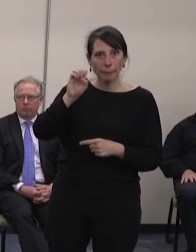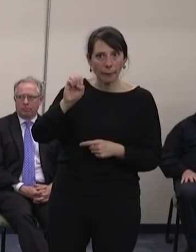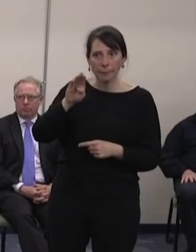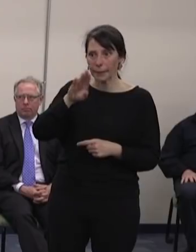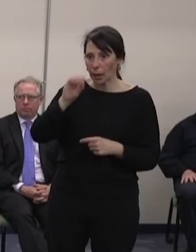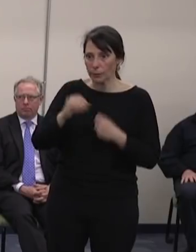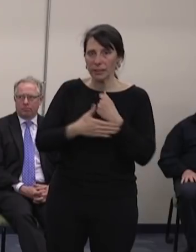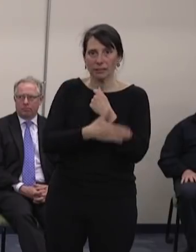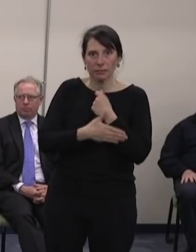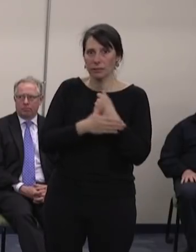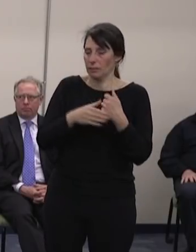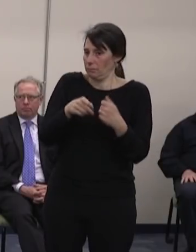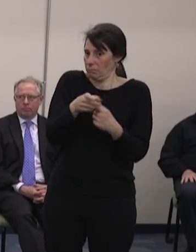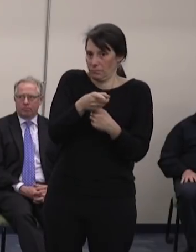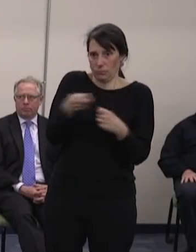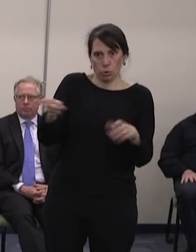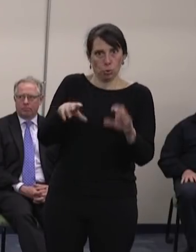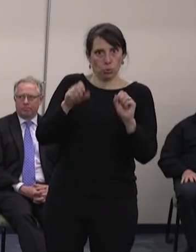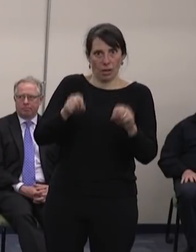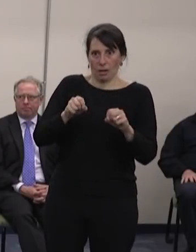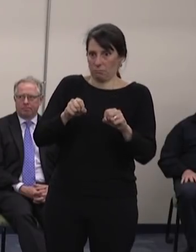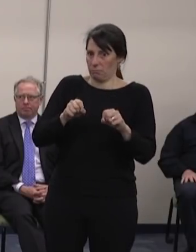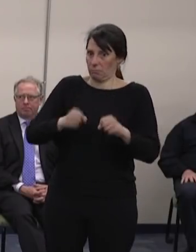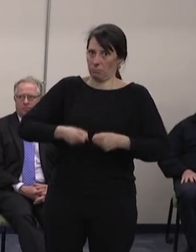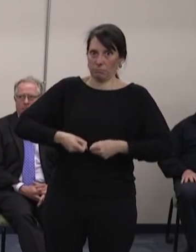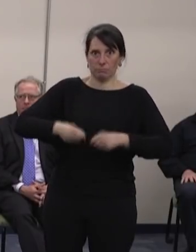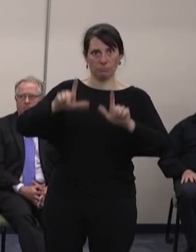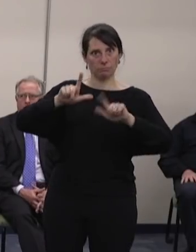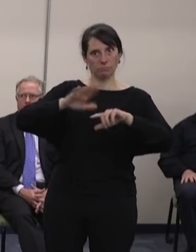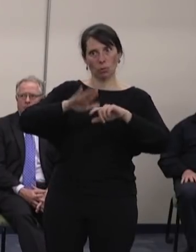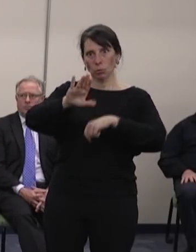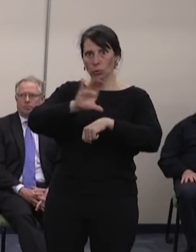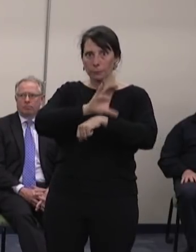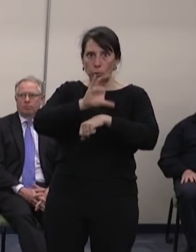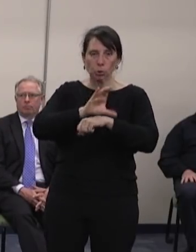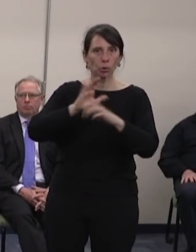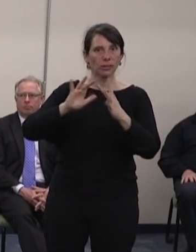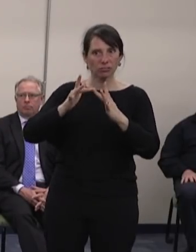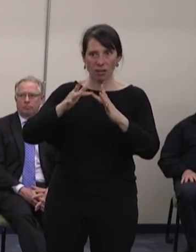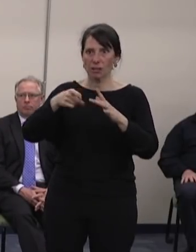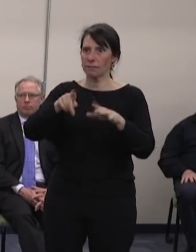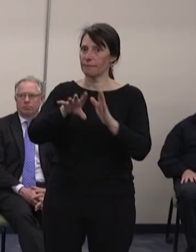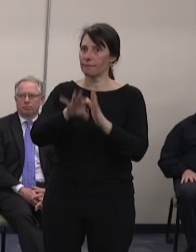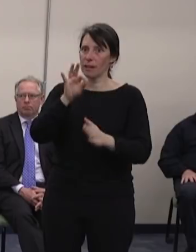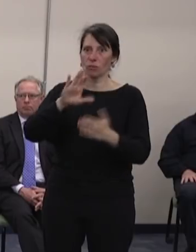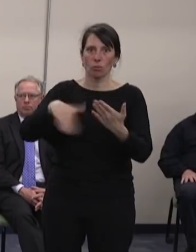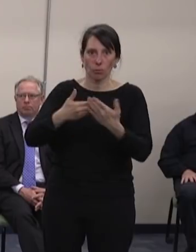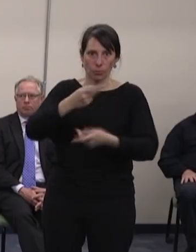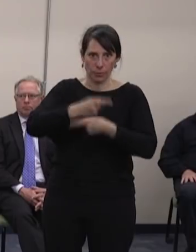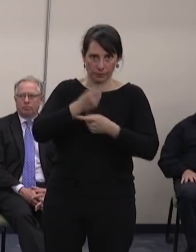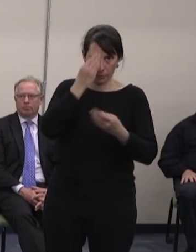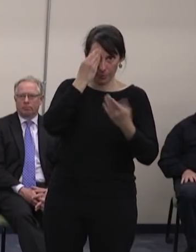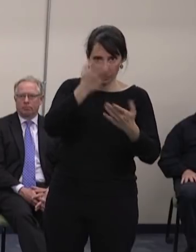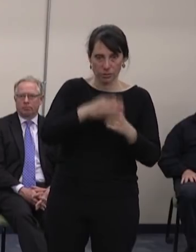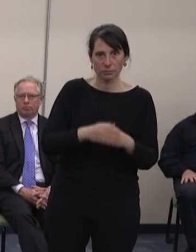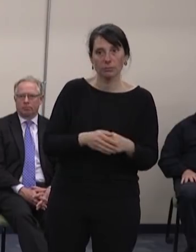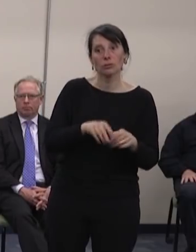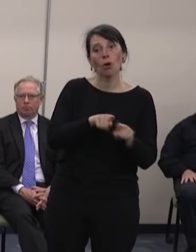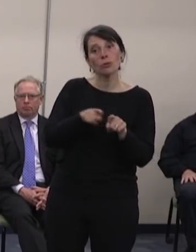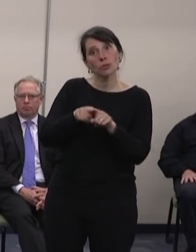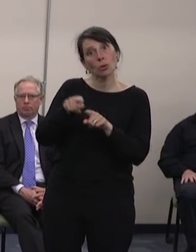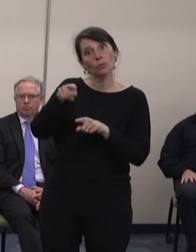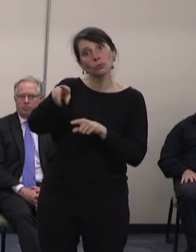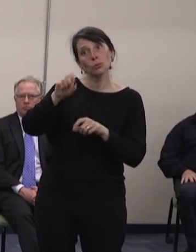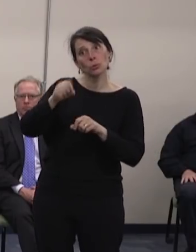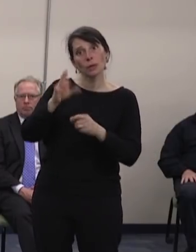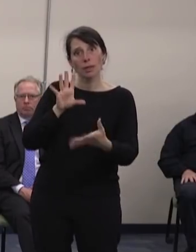all access on your internet. We are also asking the community to sign up for BC Alerts